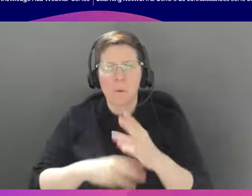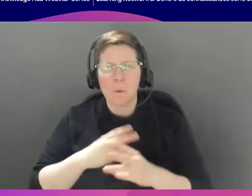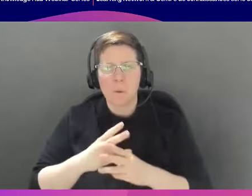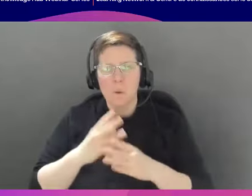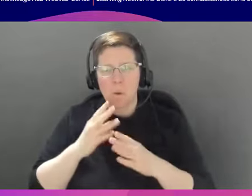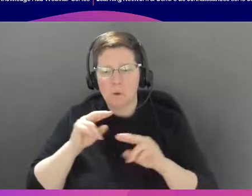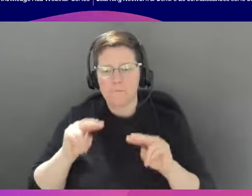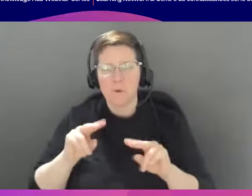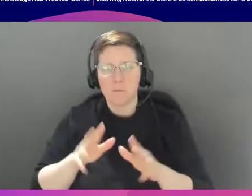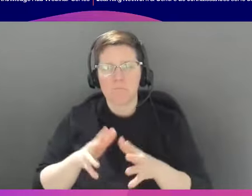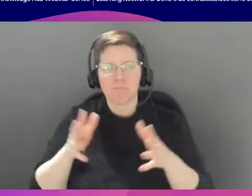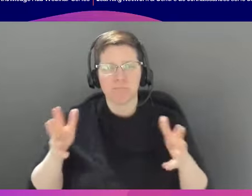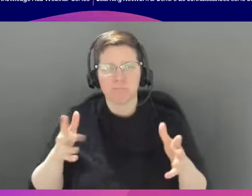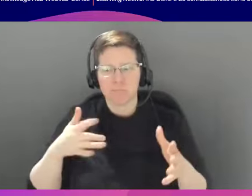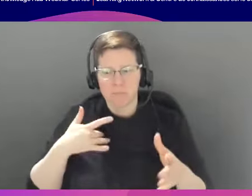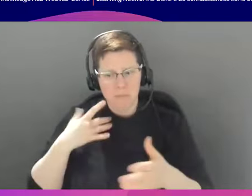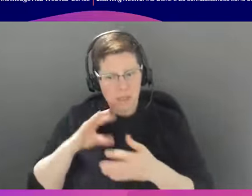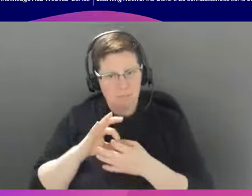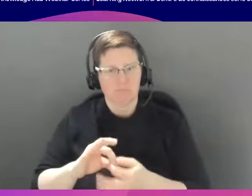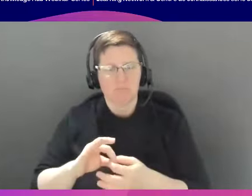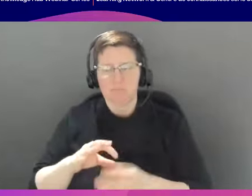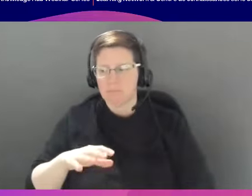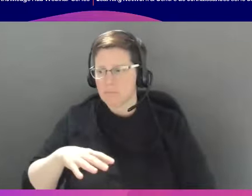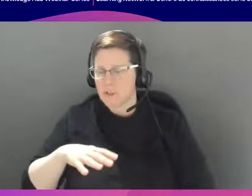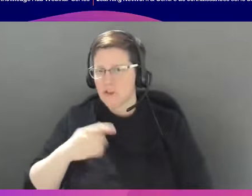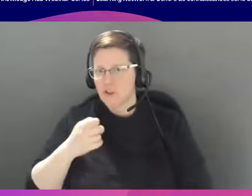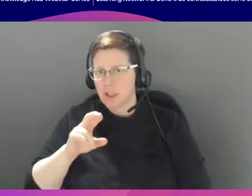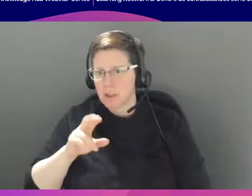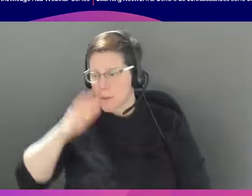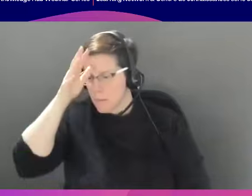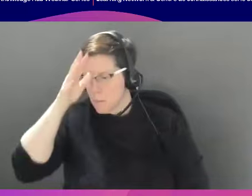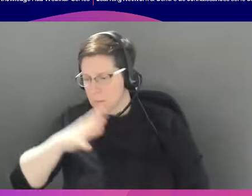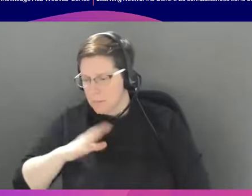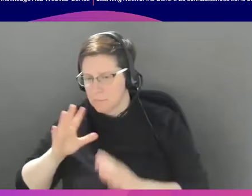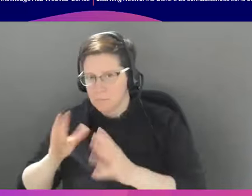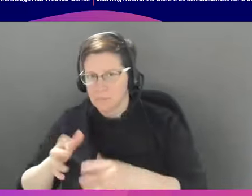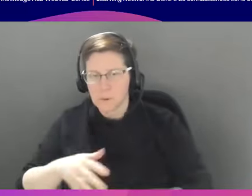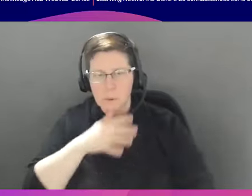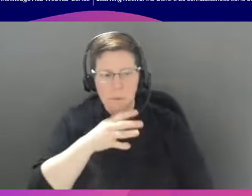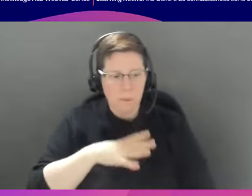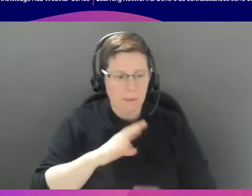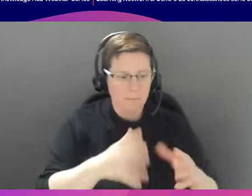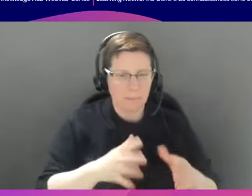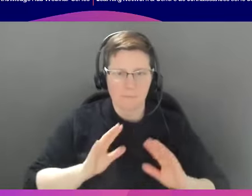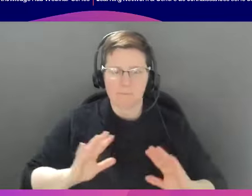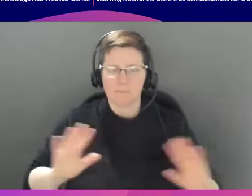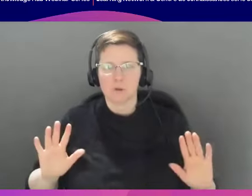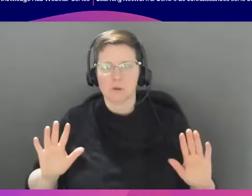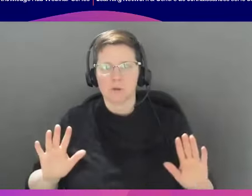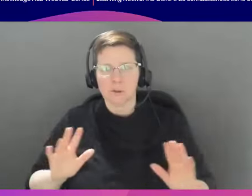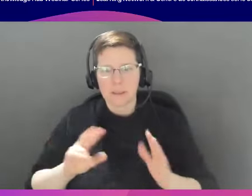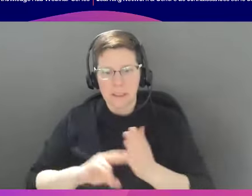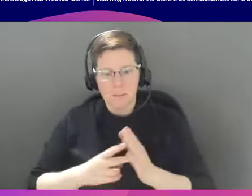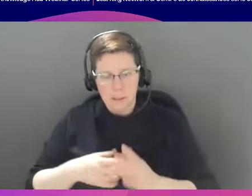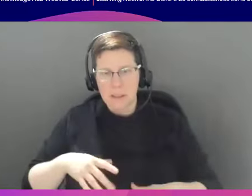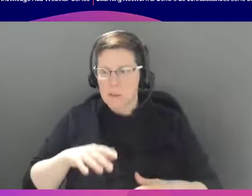in black and white views of gender, like there's only women, there's only men. So based on this, women are the